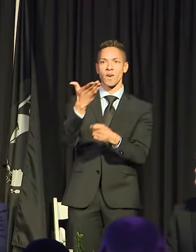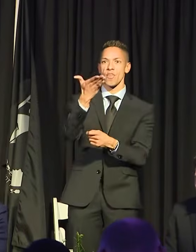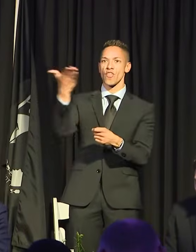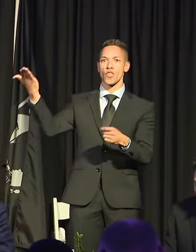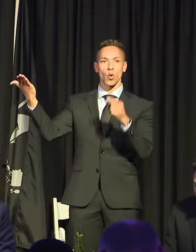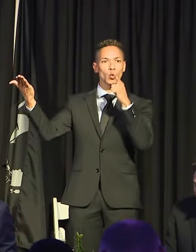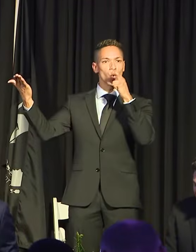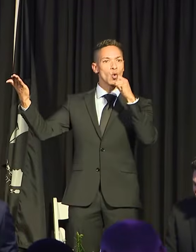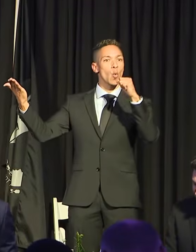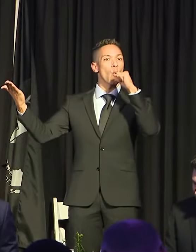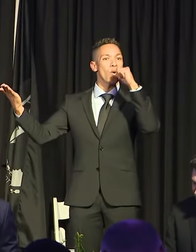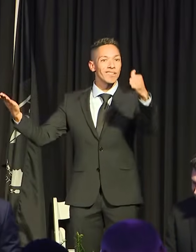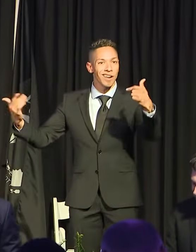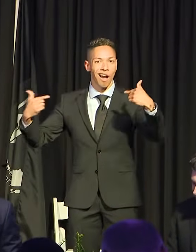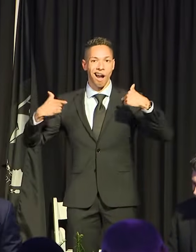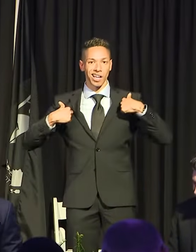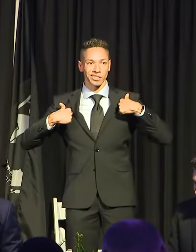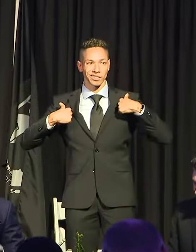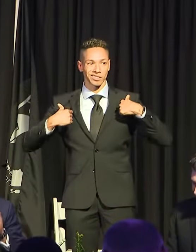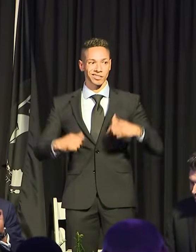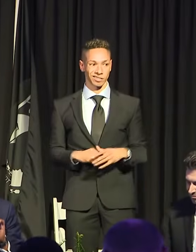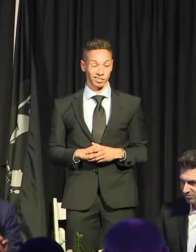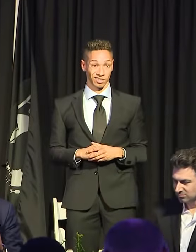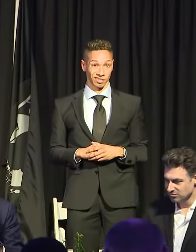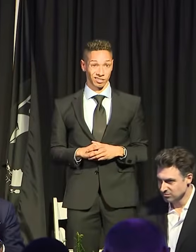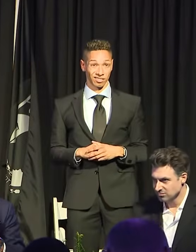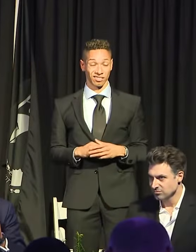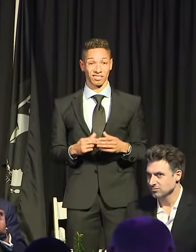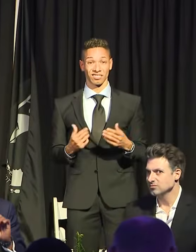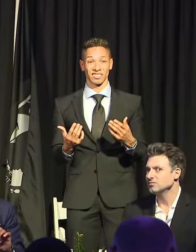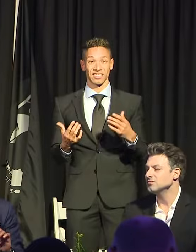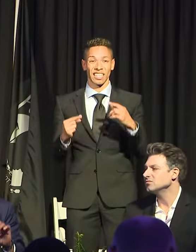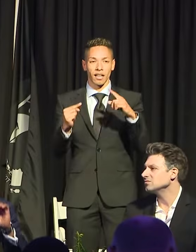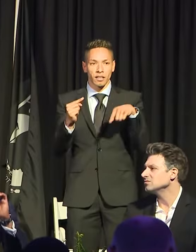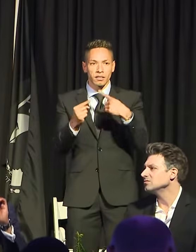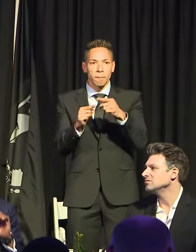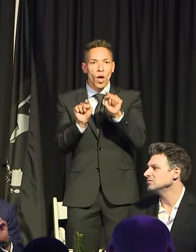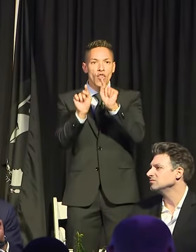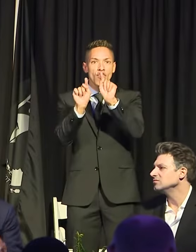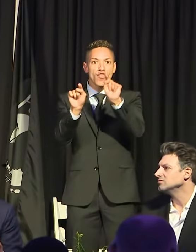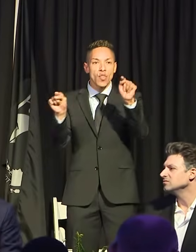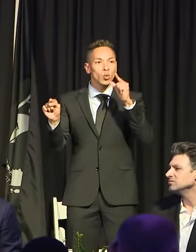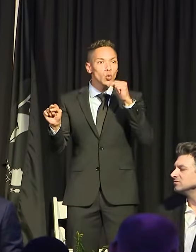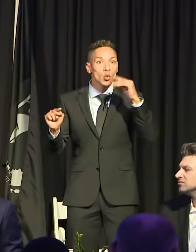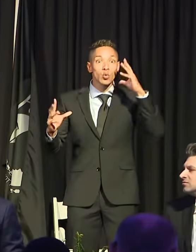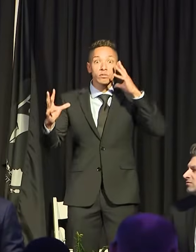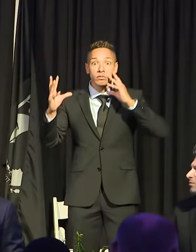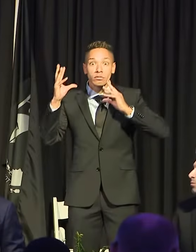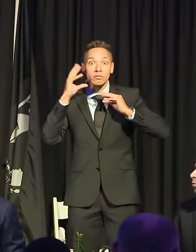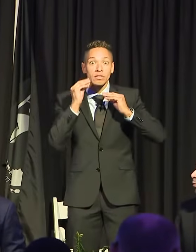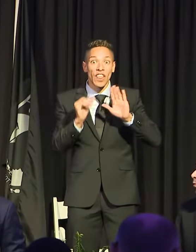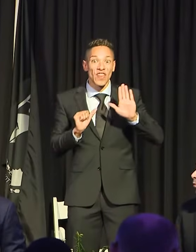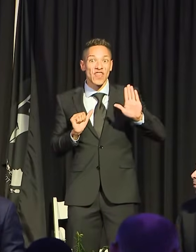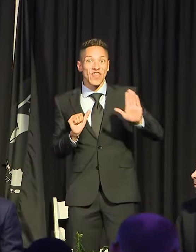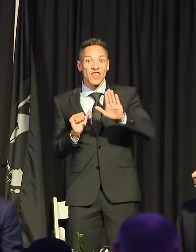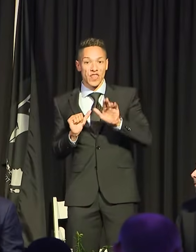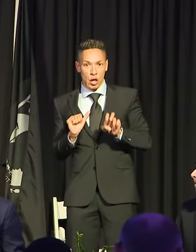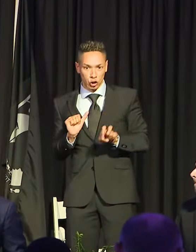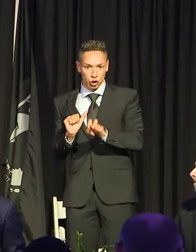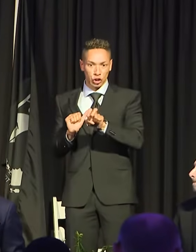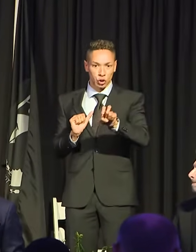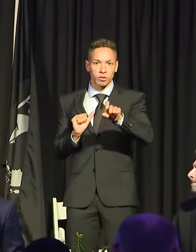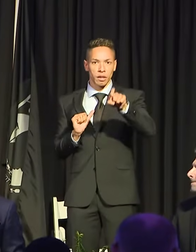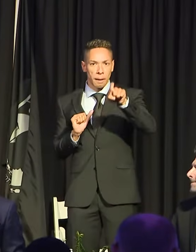are not us. It's about those who are going through the journey must